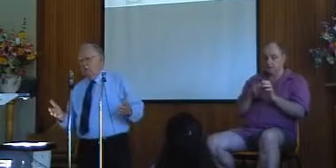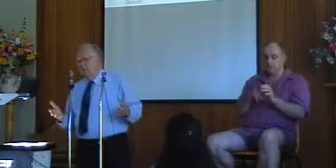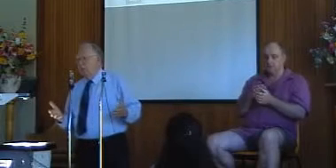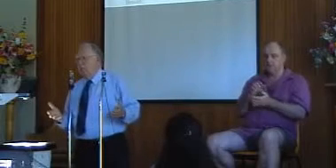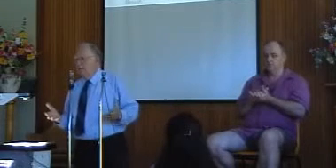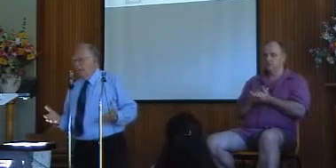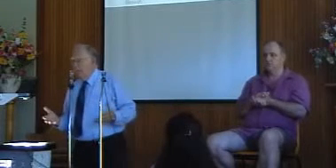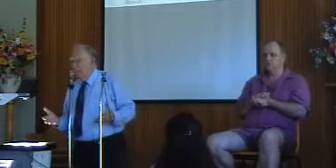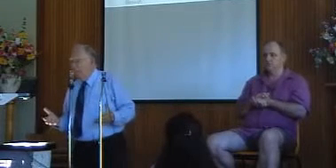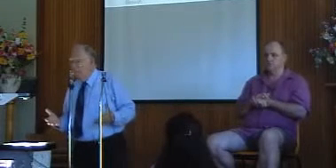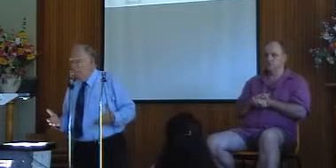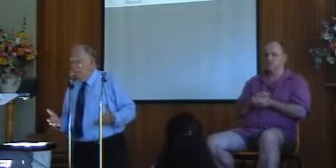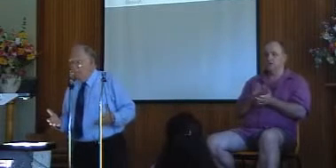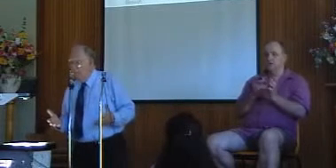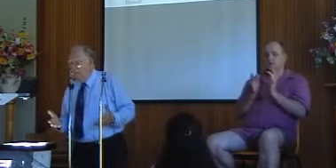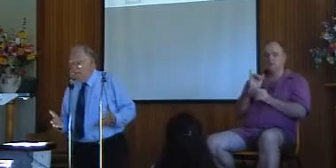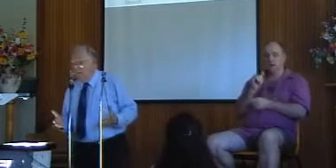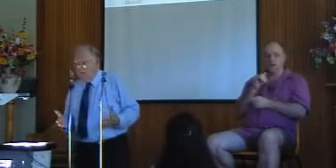Well, I was born in Bethlehem.